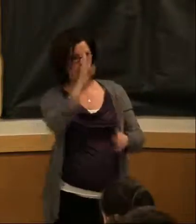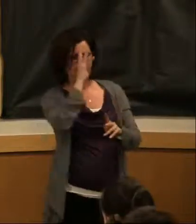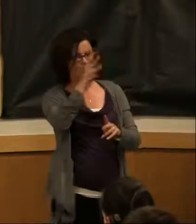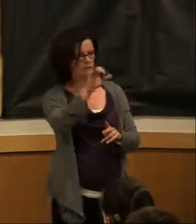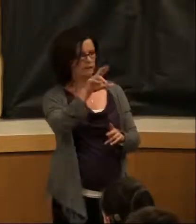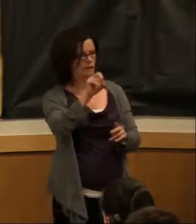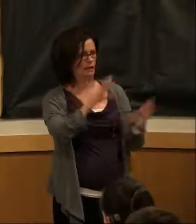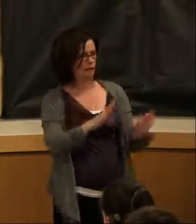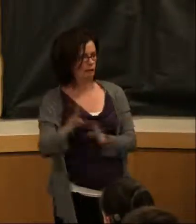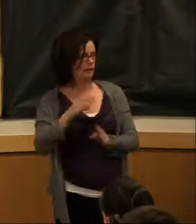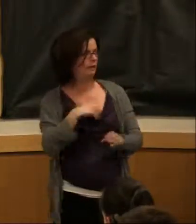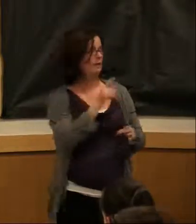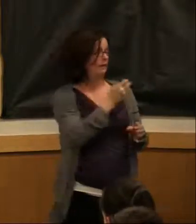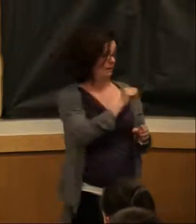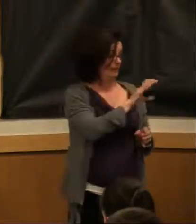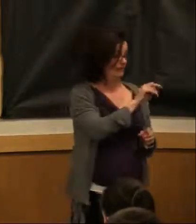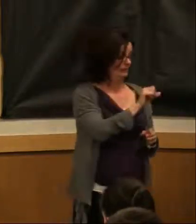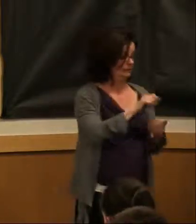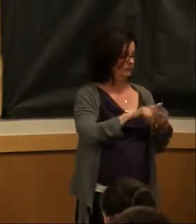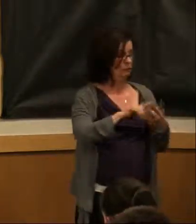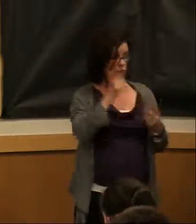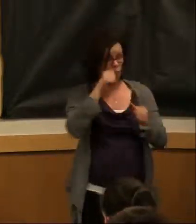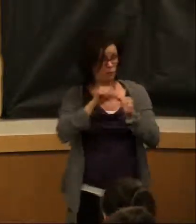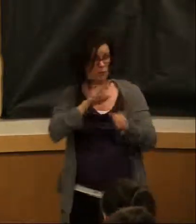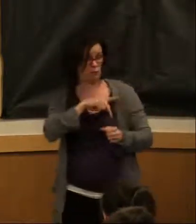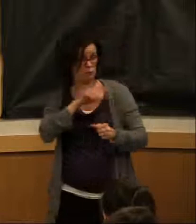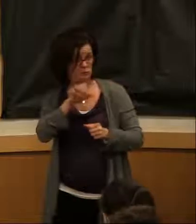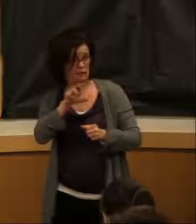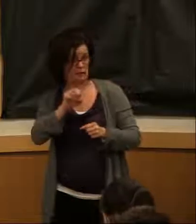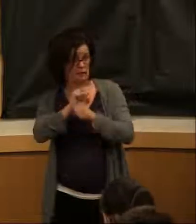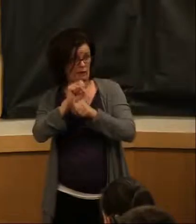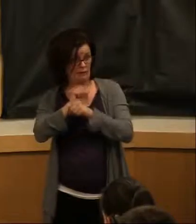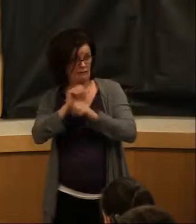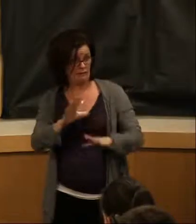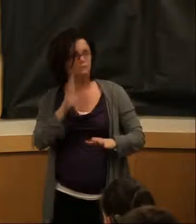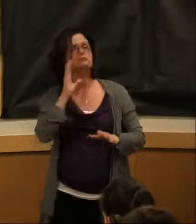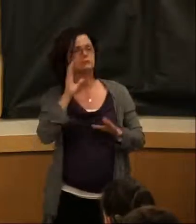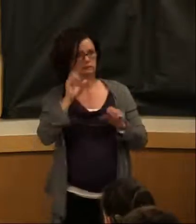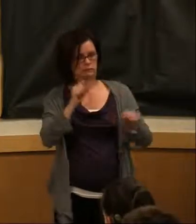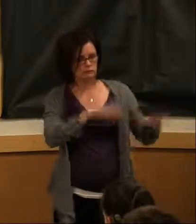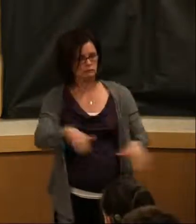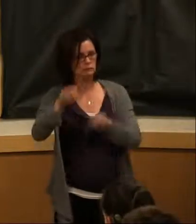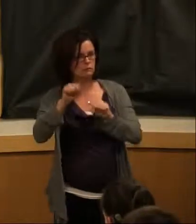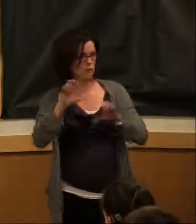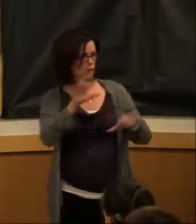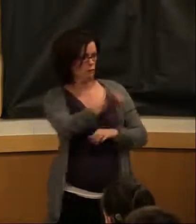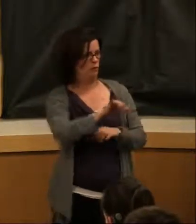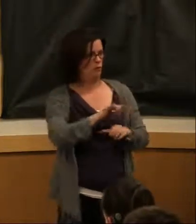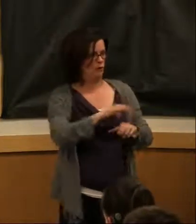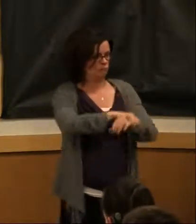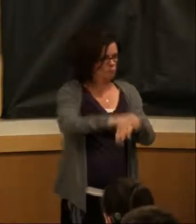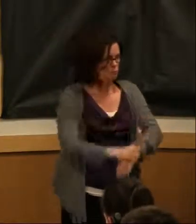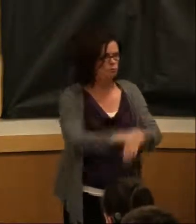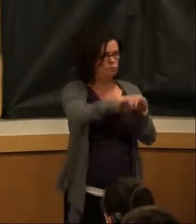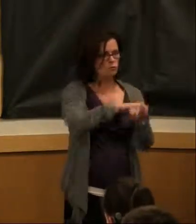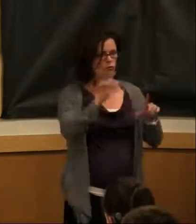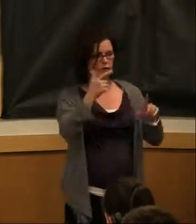CNAs or the personal care attendants can also do these range of motions. If